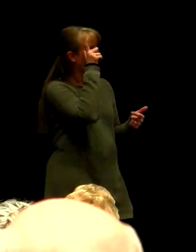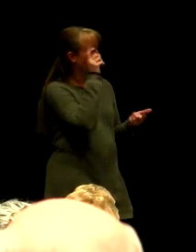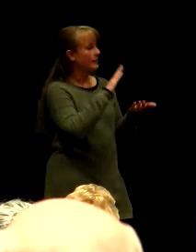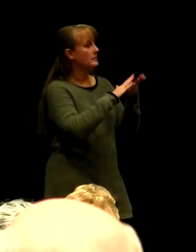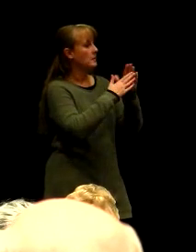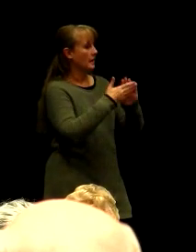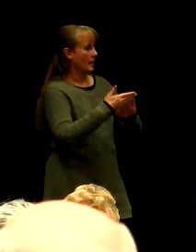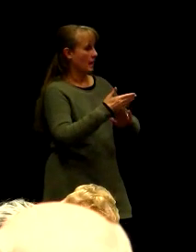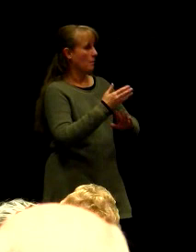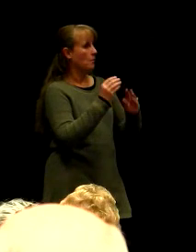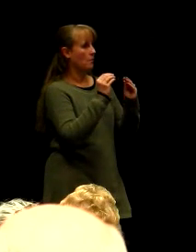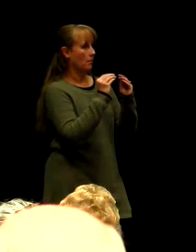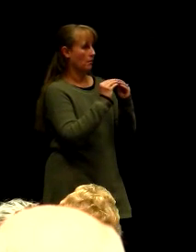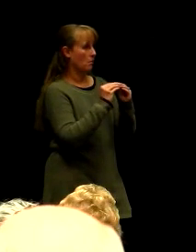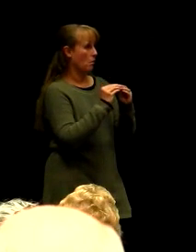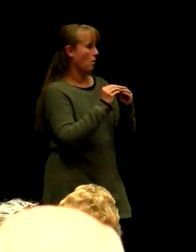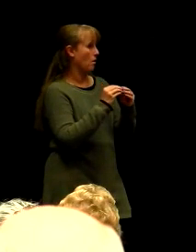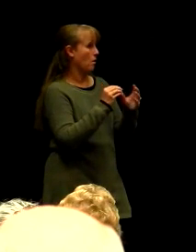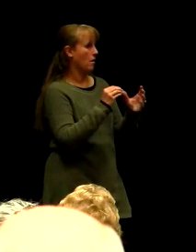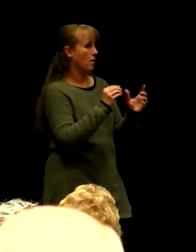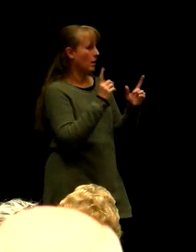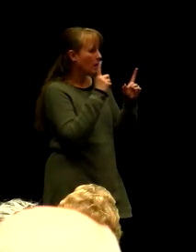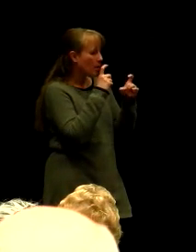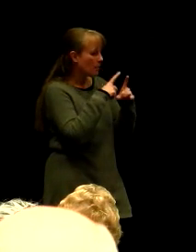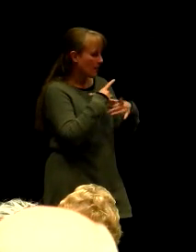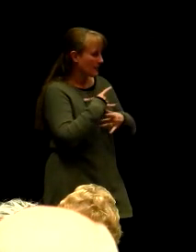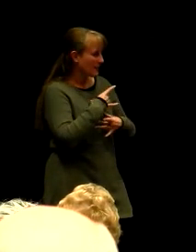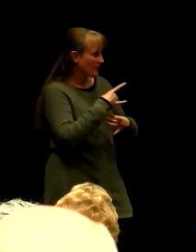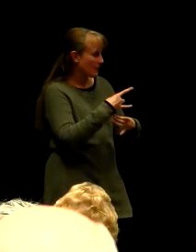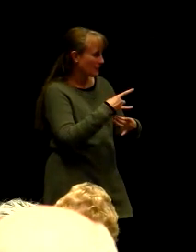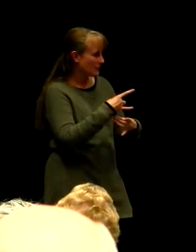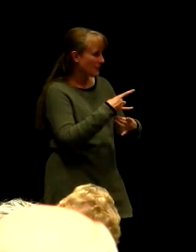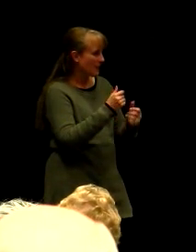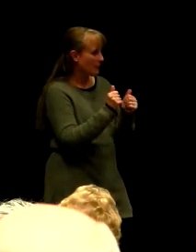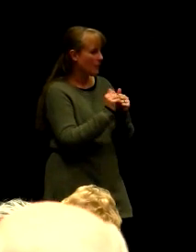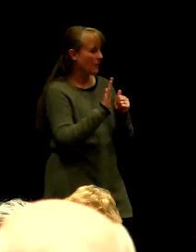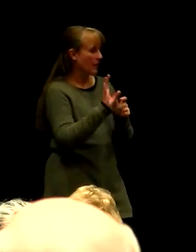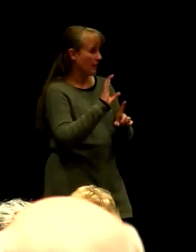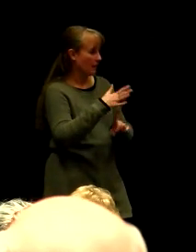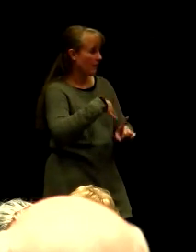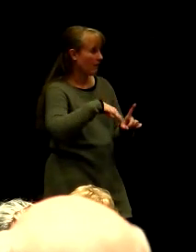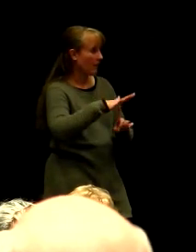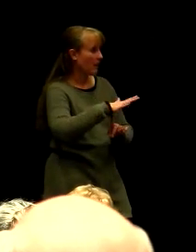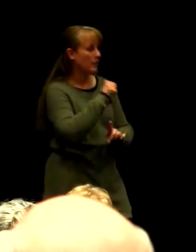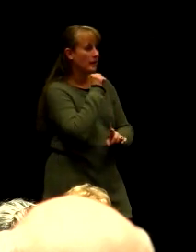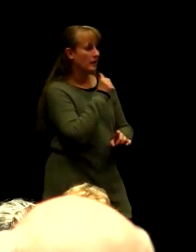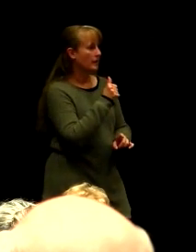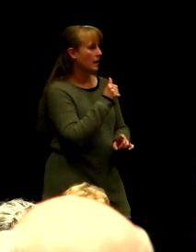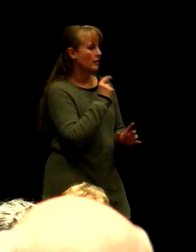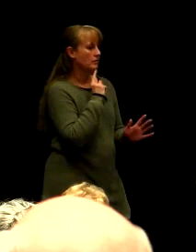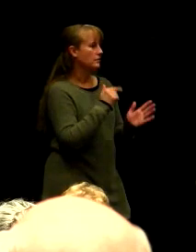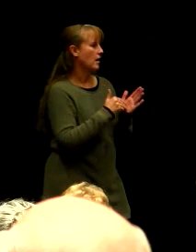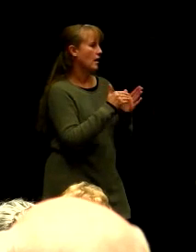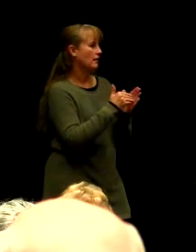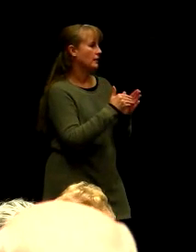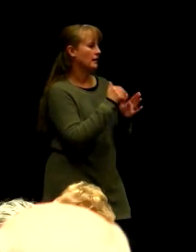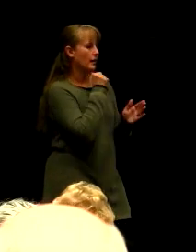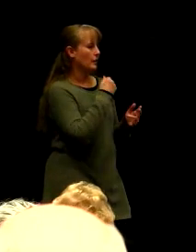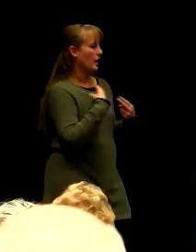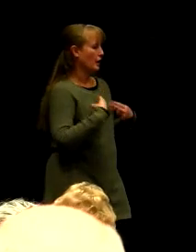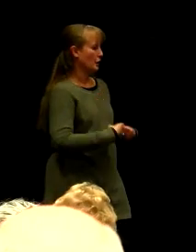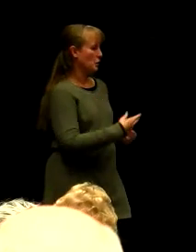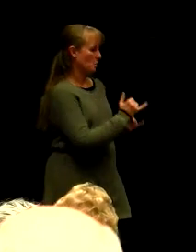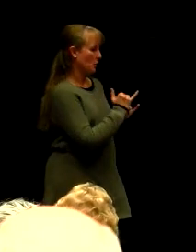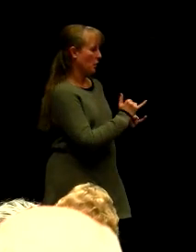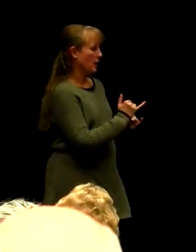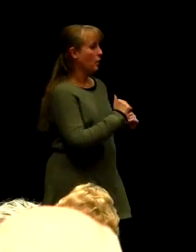became much more, you know, complex and interesting and suited to their environments and not very often not humanoid.